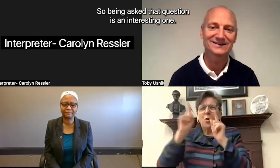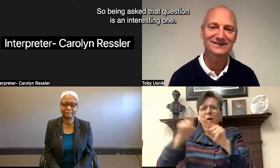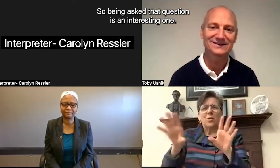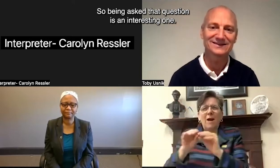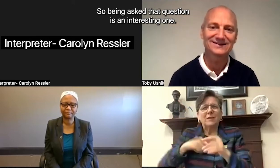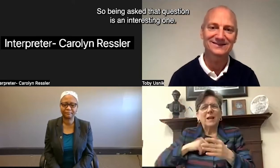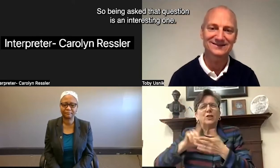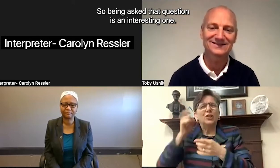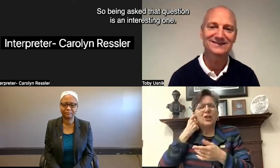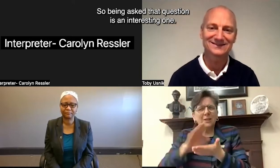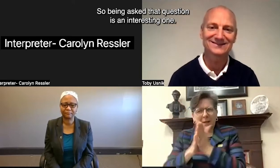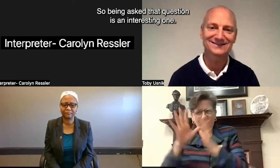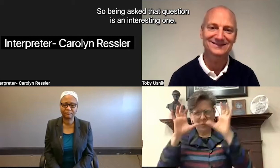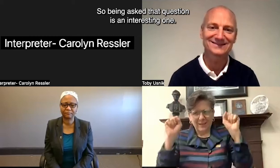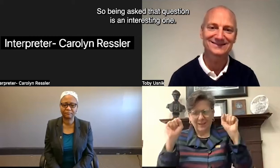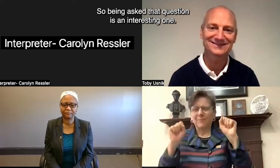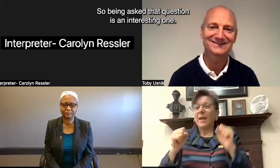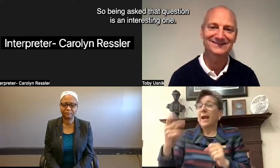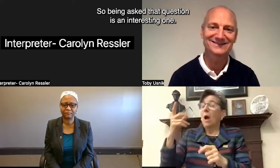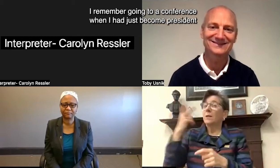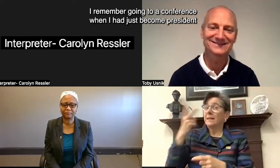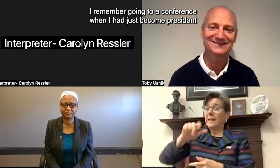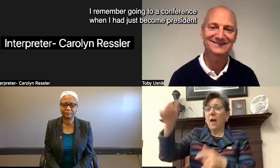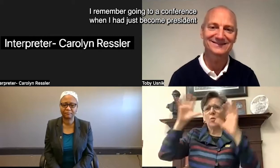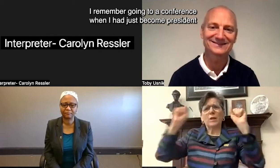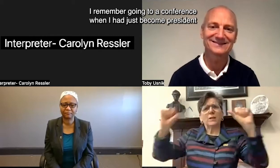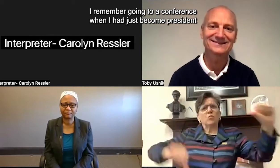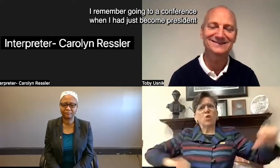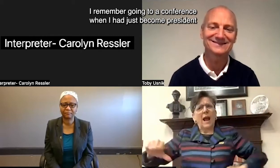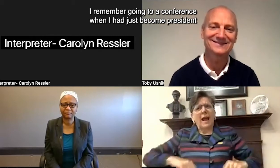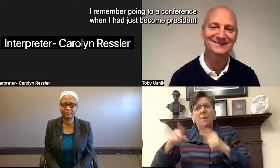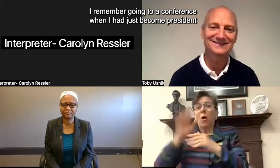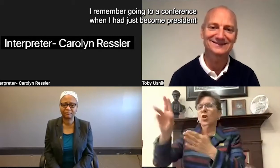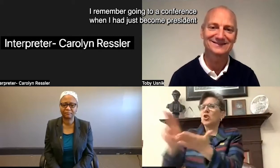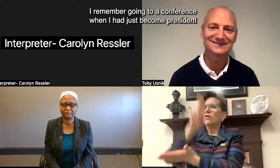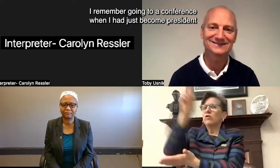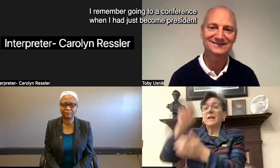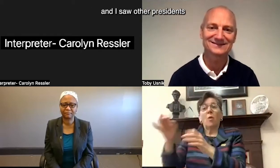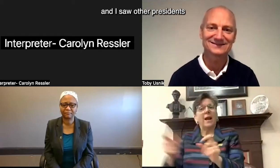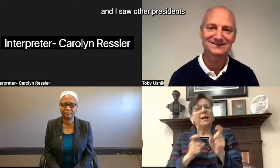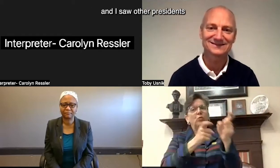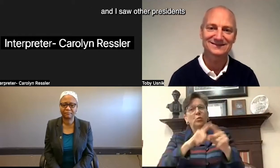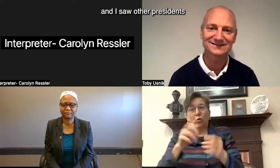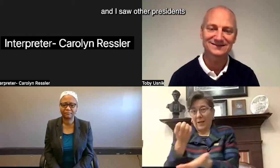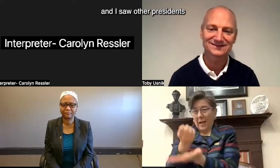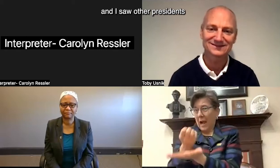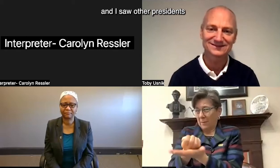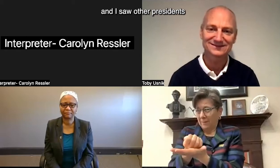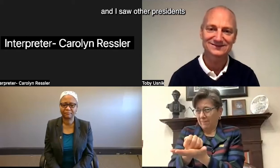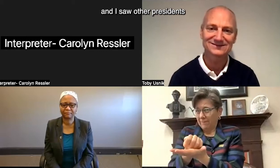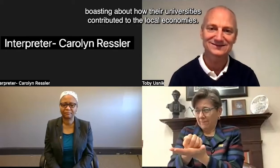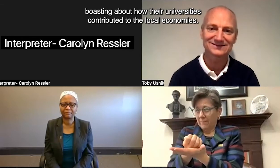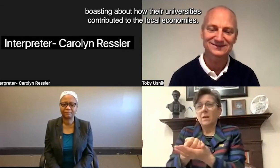that question is an interesting one. I remember going to a conference when I had just become president, and I saw other presidents boasting about how their